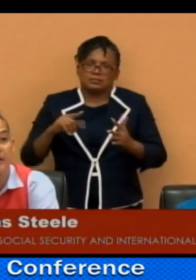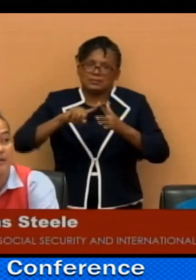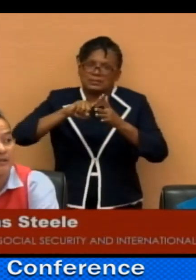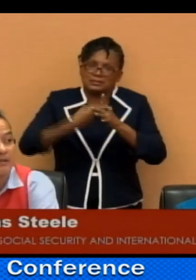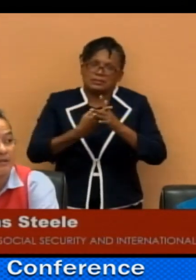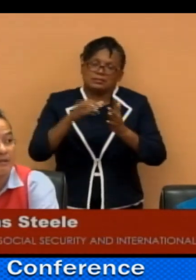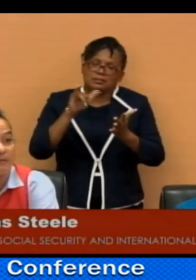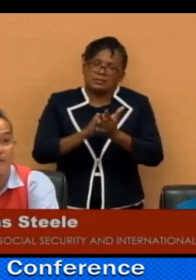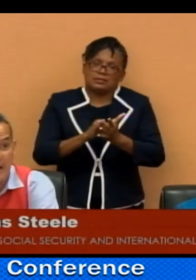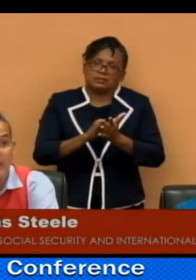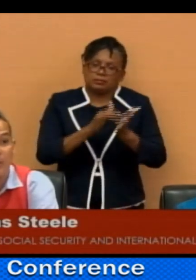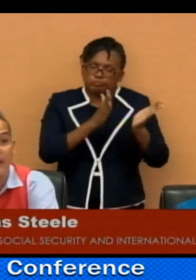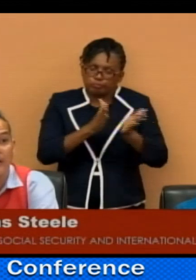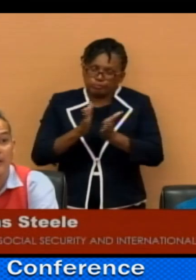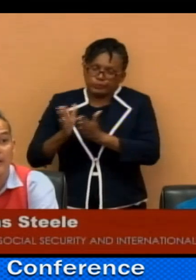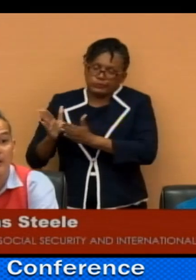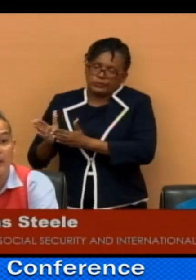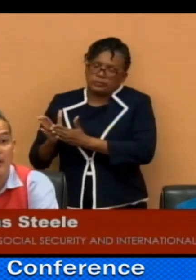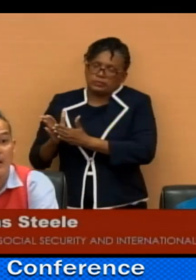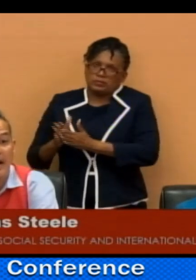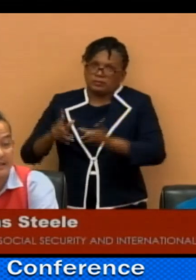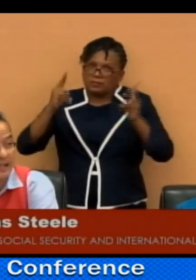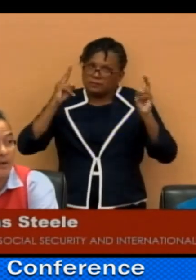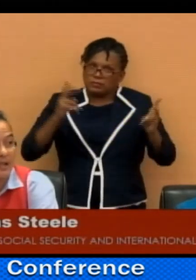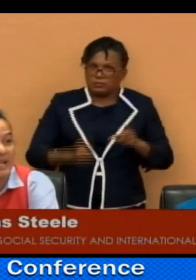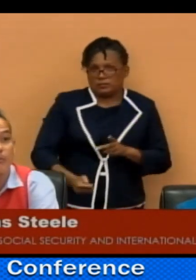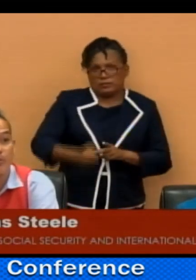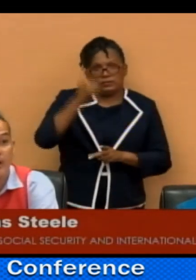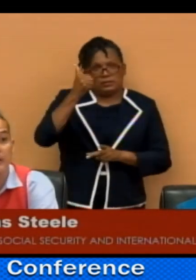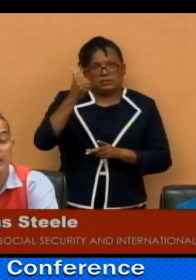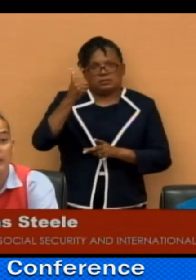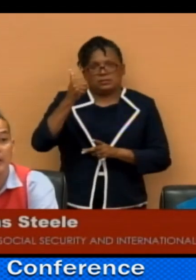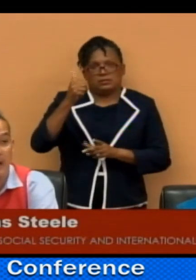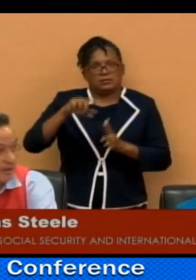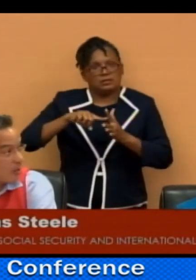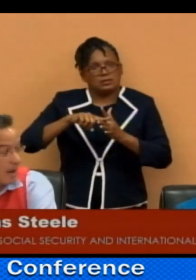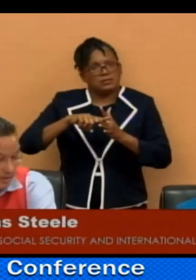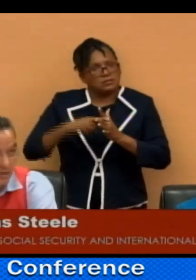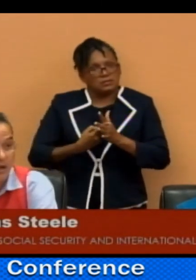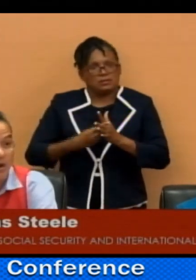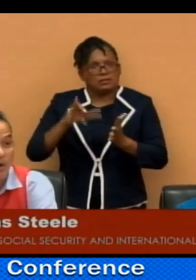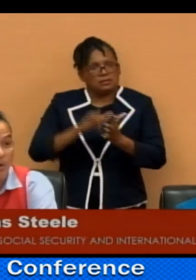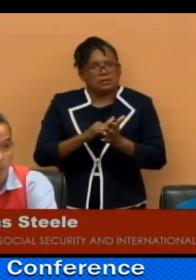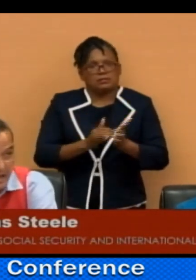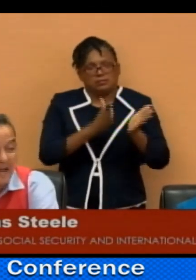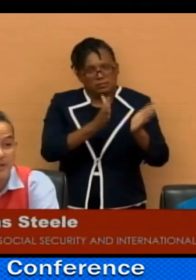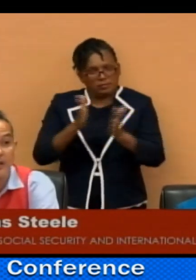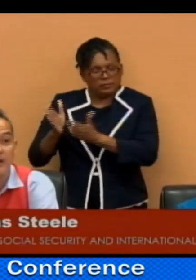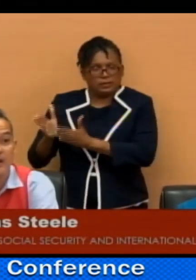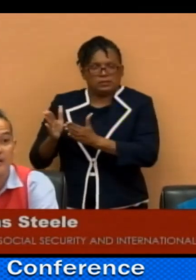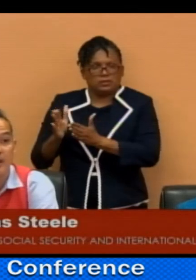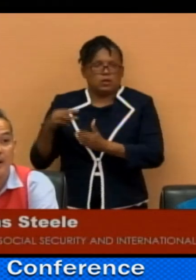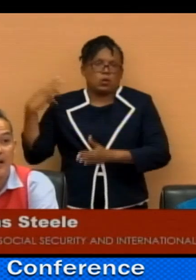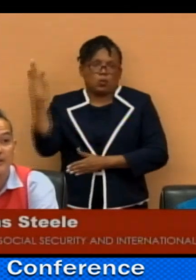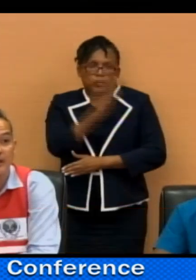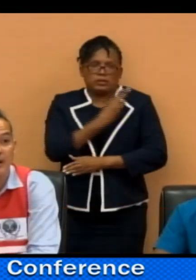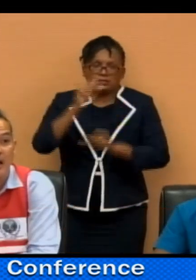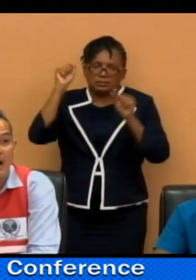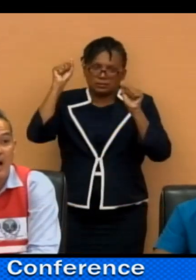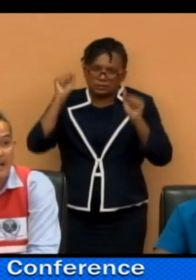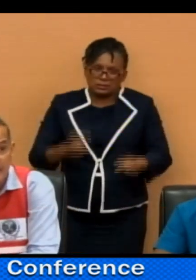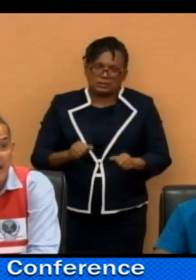process, very quickly accelerate that process. Otherwise, we have to take the necessary